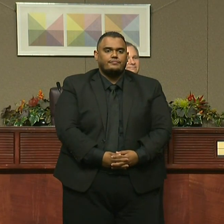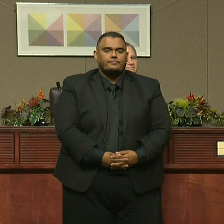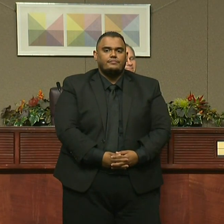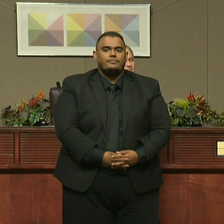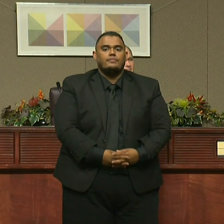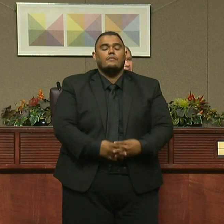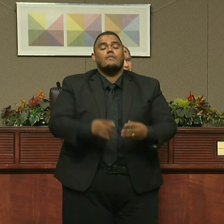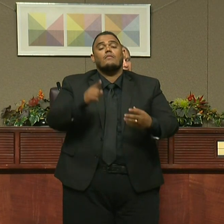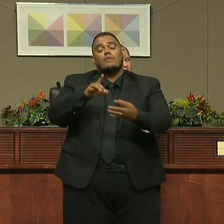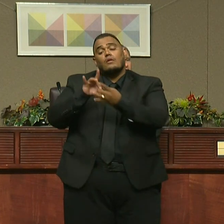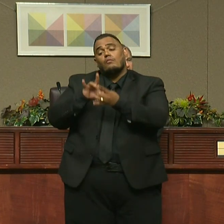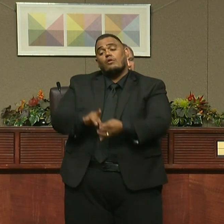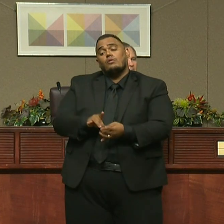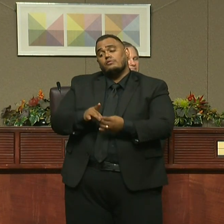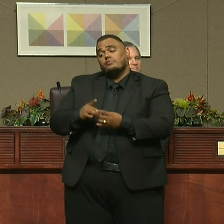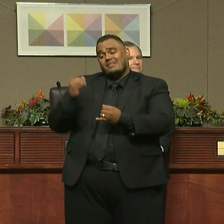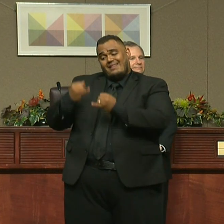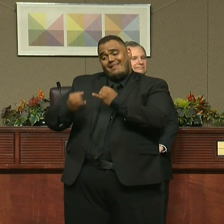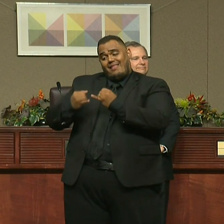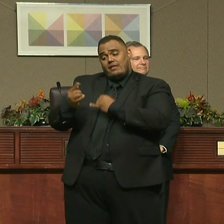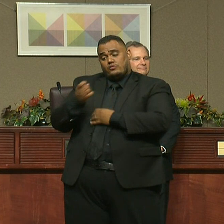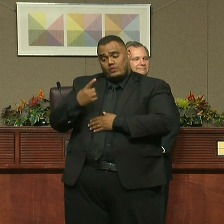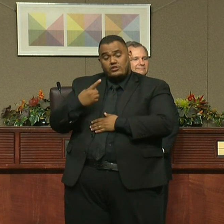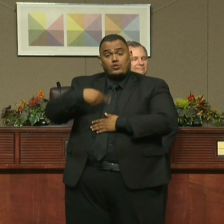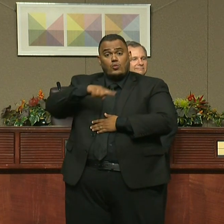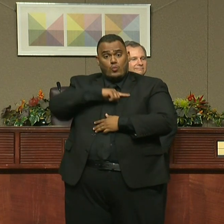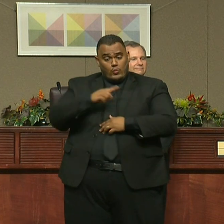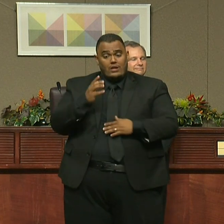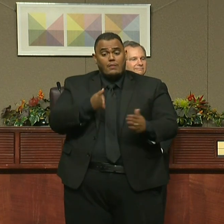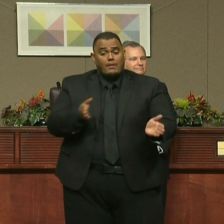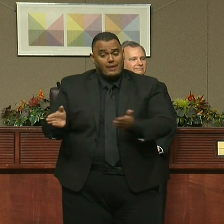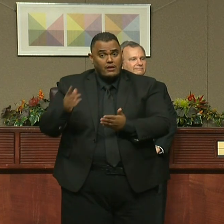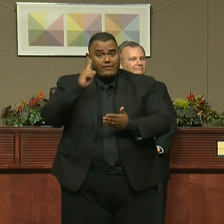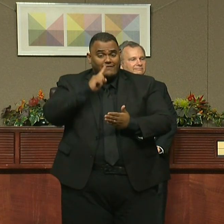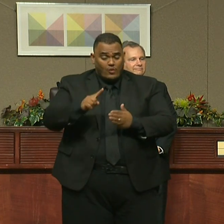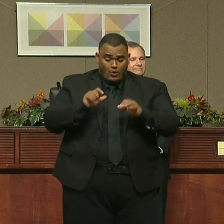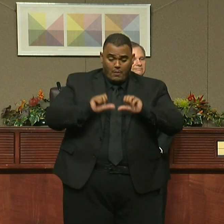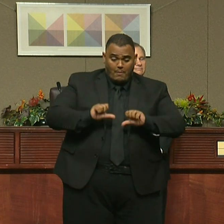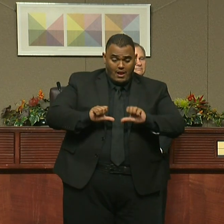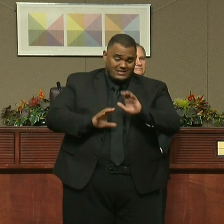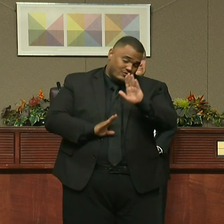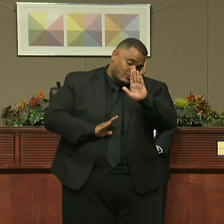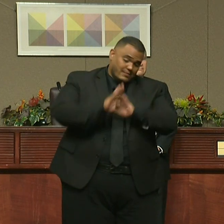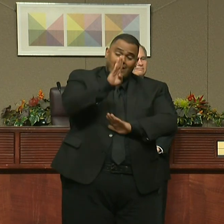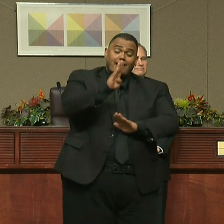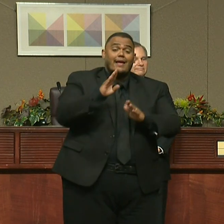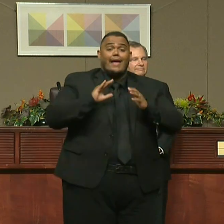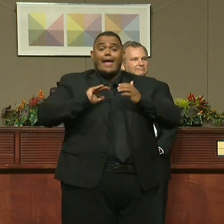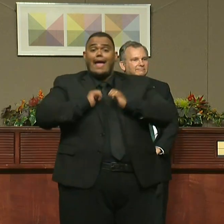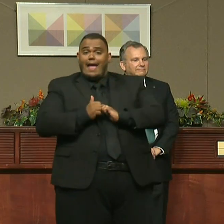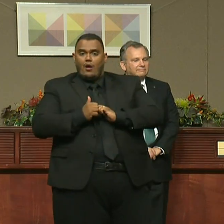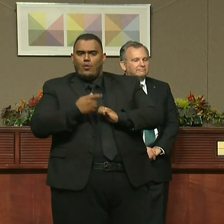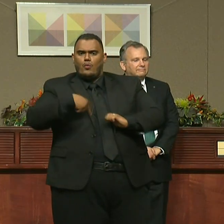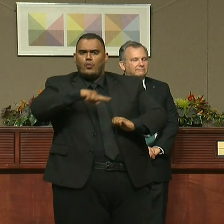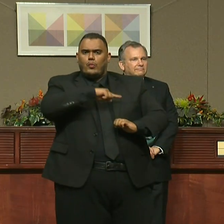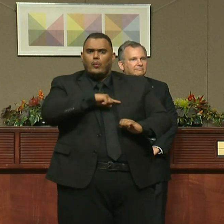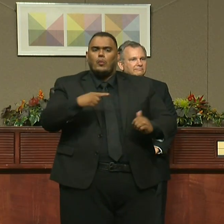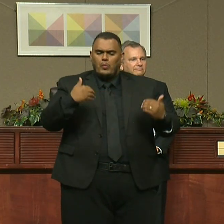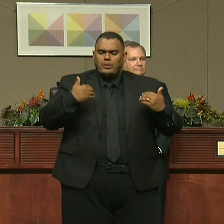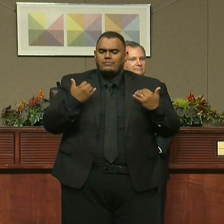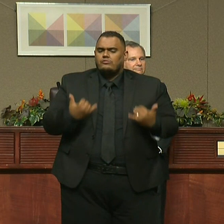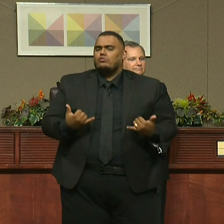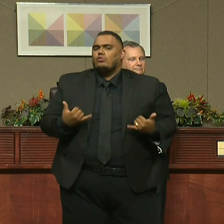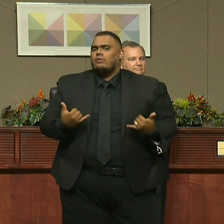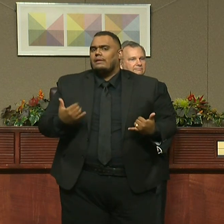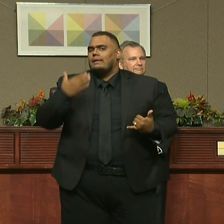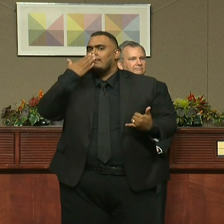With regard to the last question, the way that we are preparing for a possible spike is we are in a better position